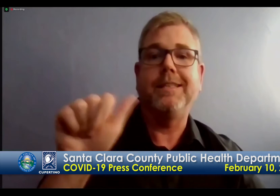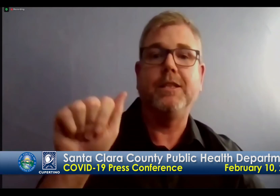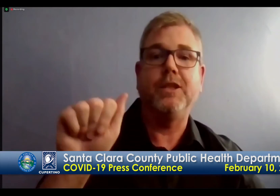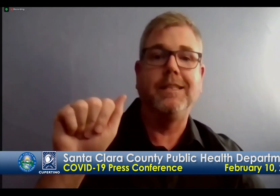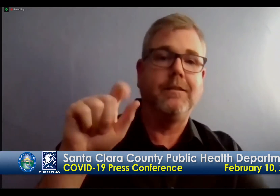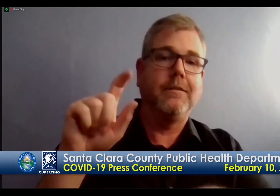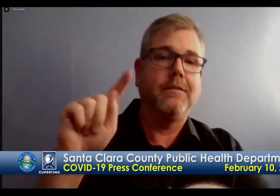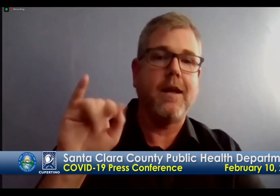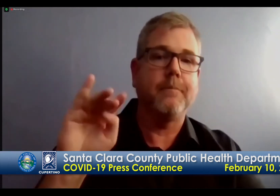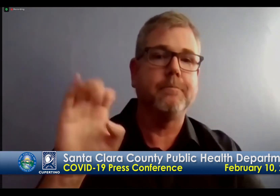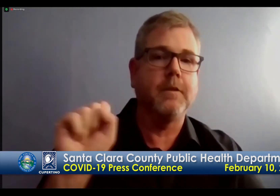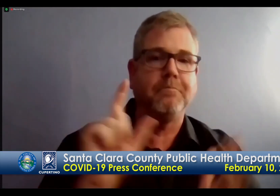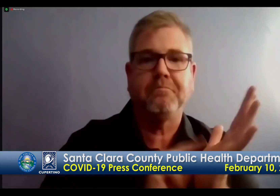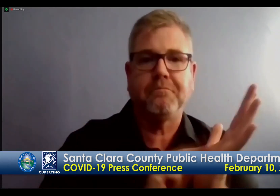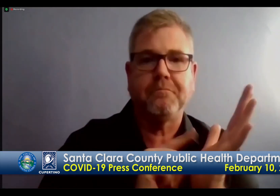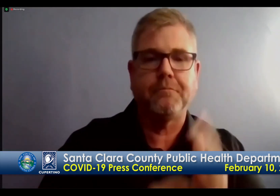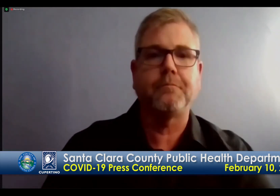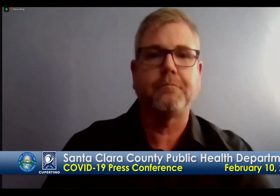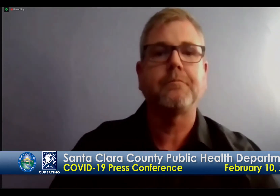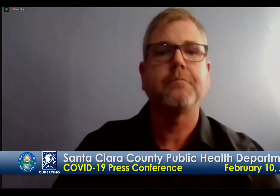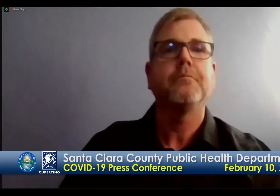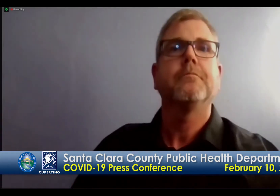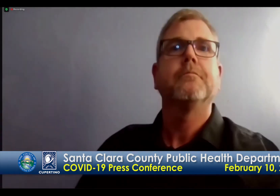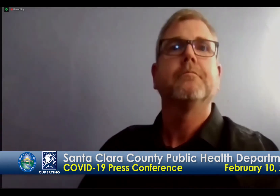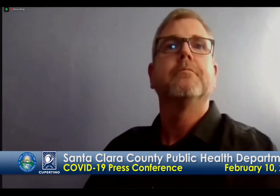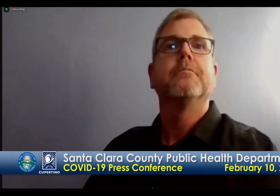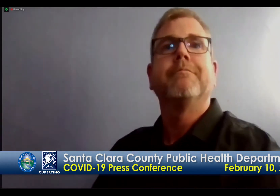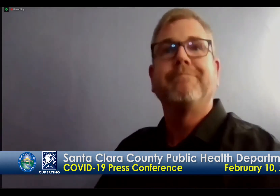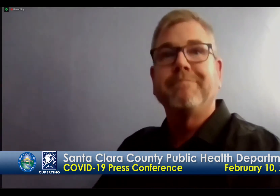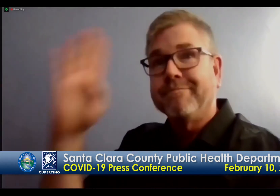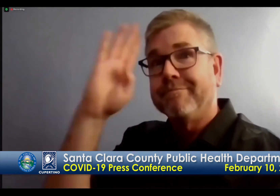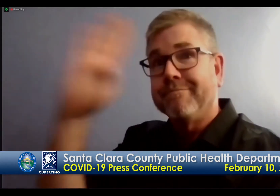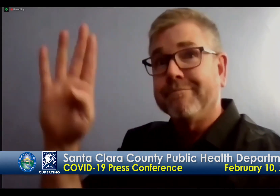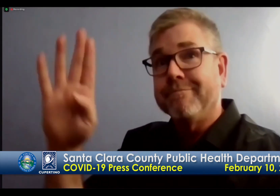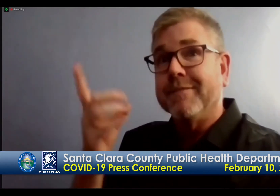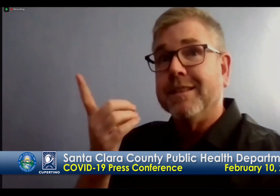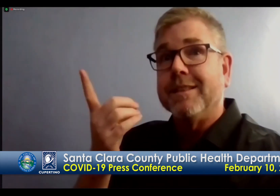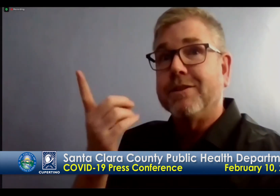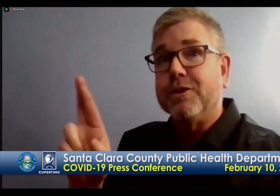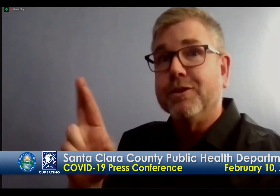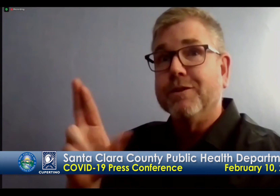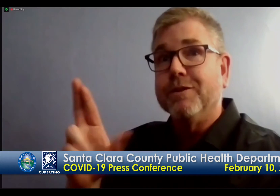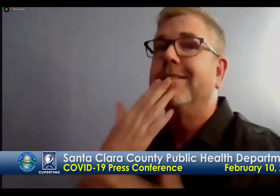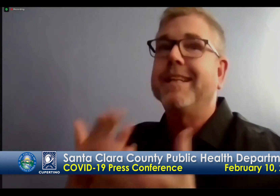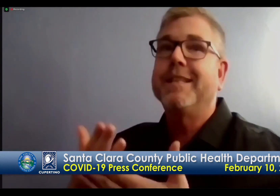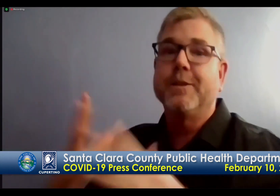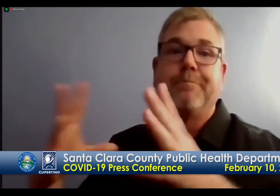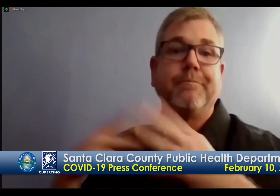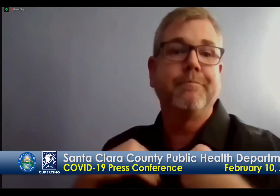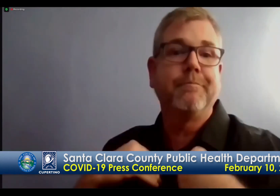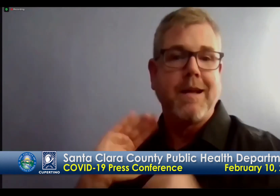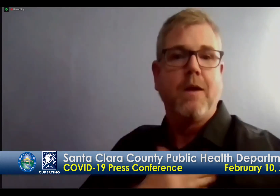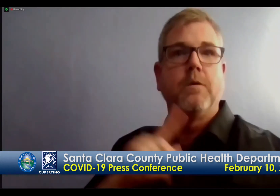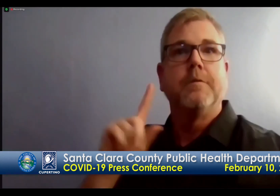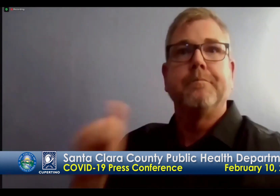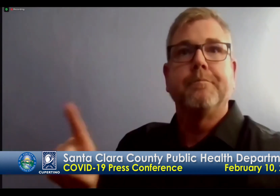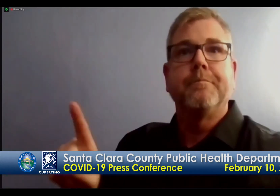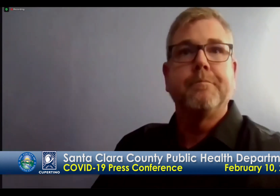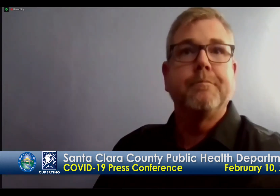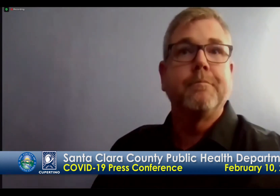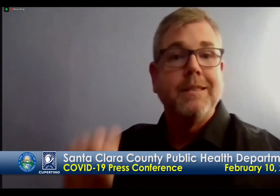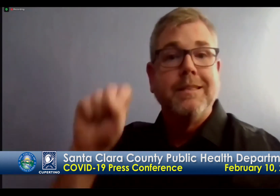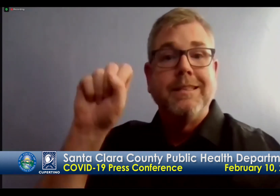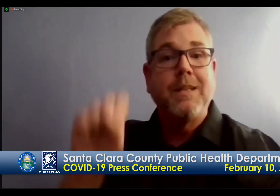doctors. Thanks so much for taking our questions. Really appreciate it. The South African variant has caused substantial concern because, as Dr. Fauci has said, our